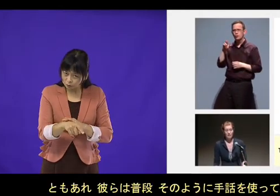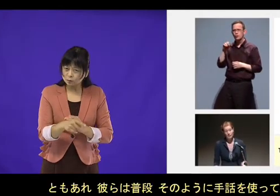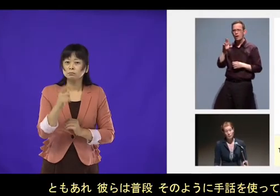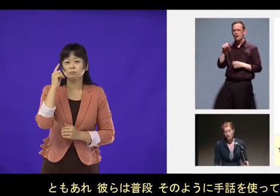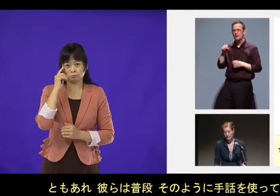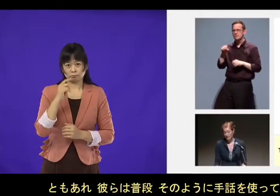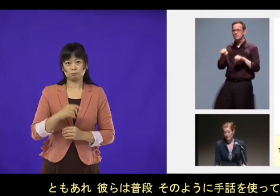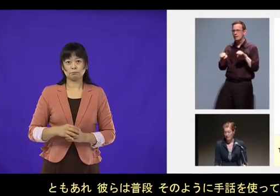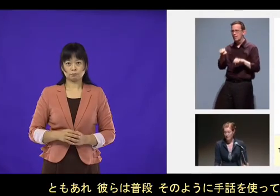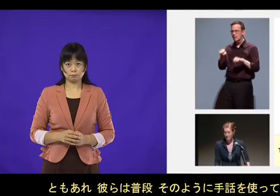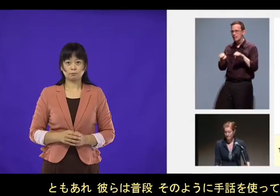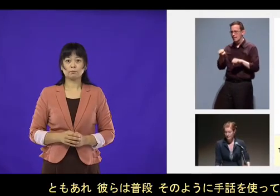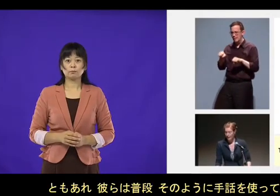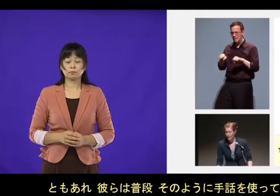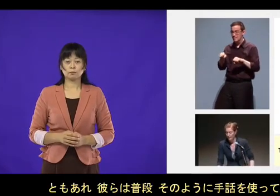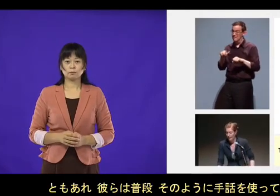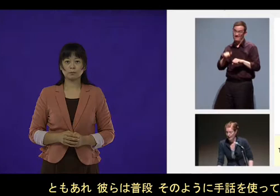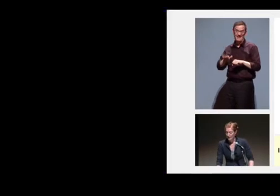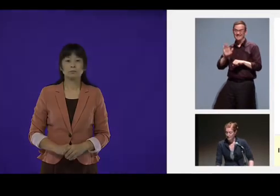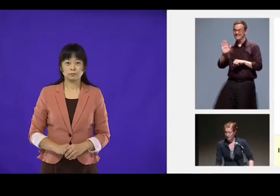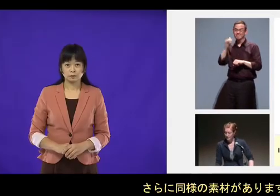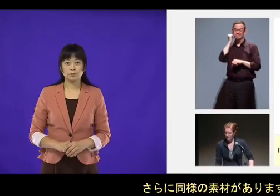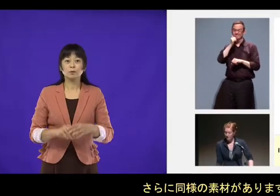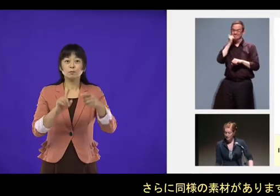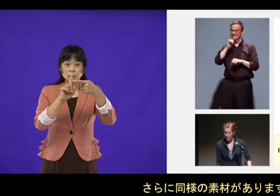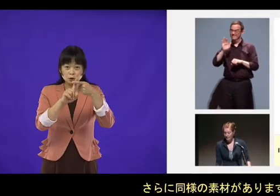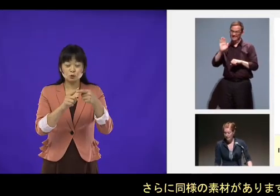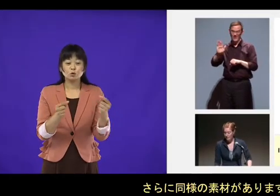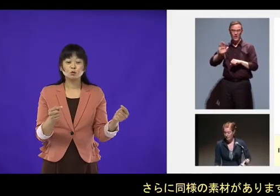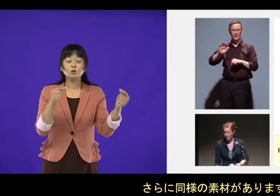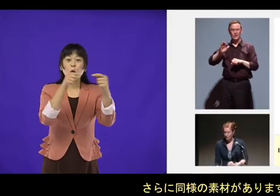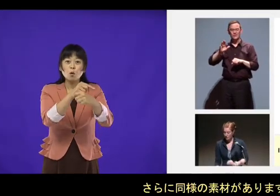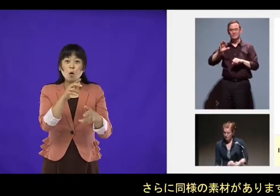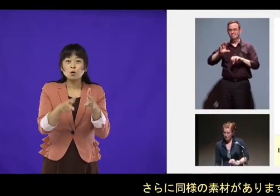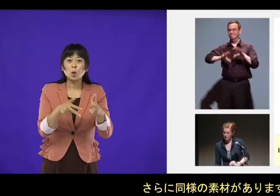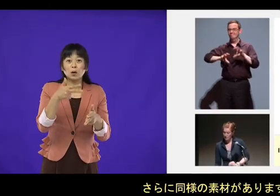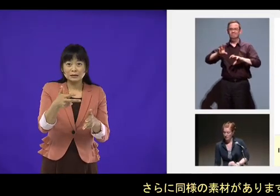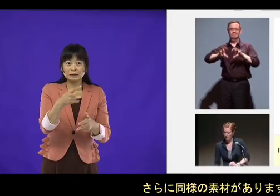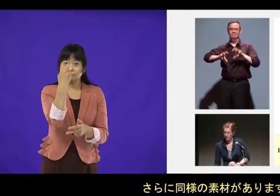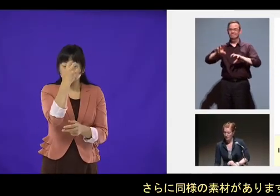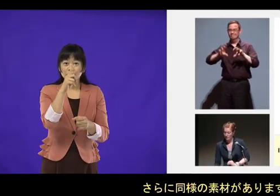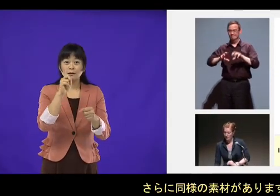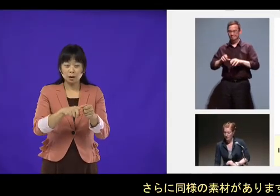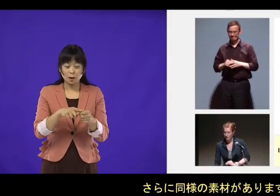that's how they normally sign, really. And additionally, I've also adopted